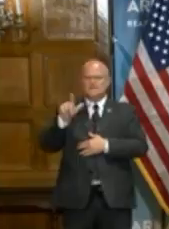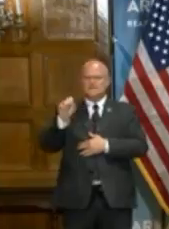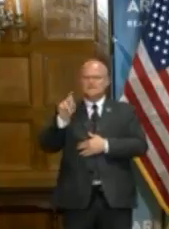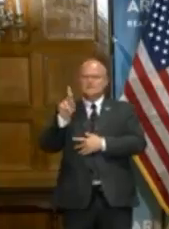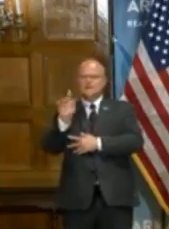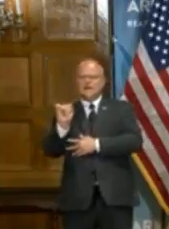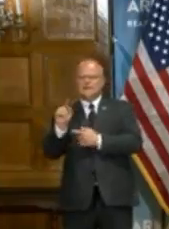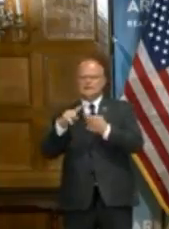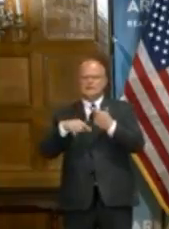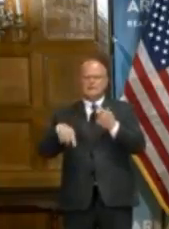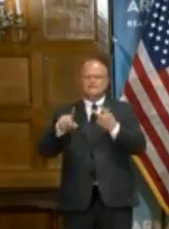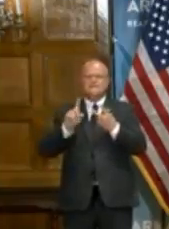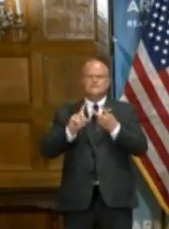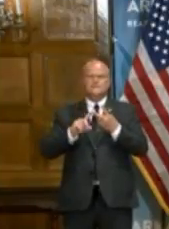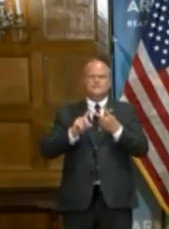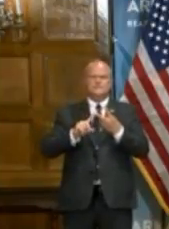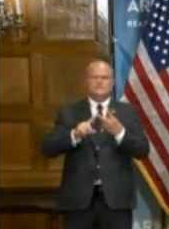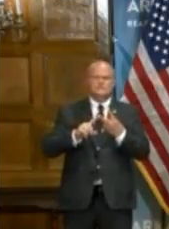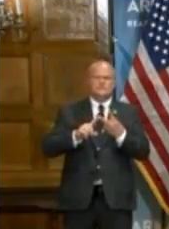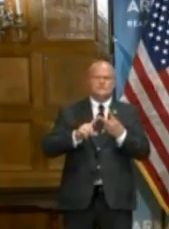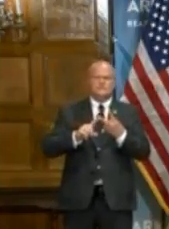County. We had,